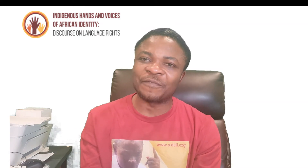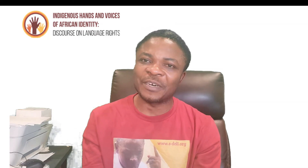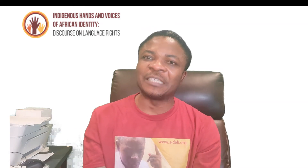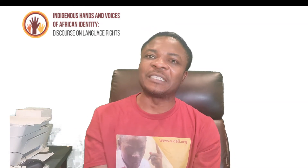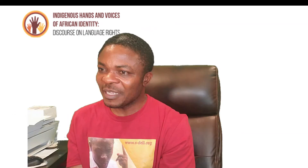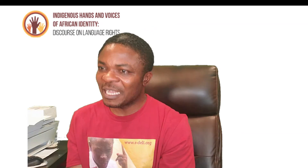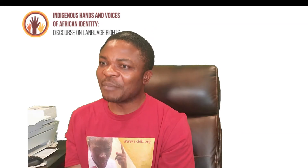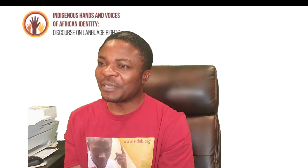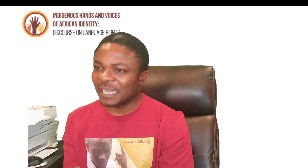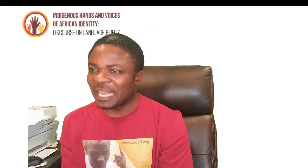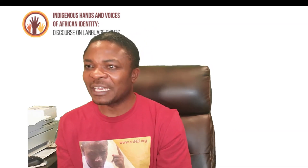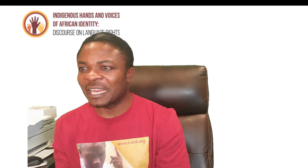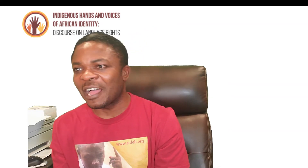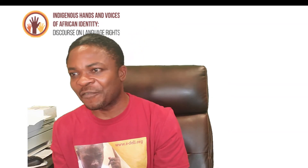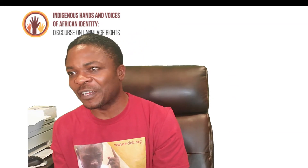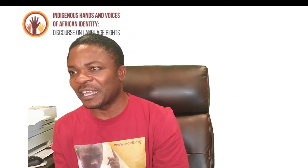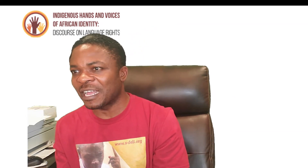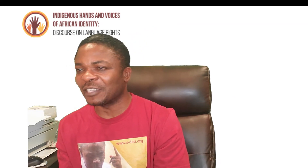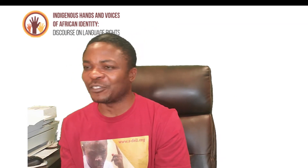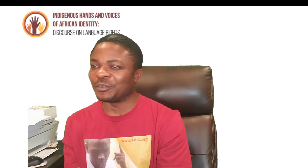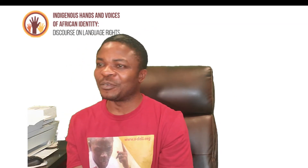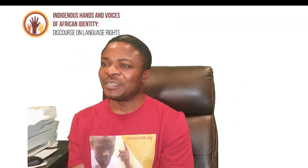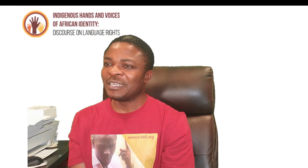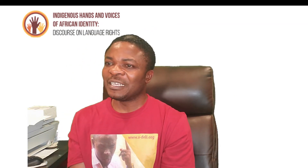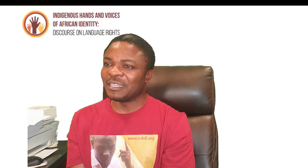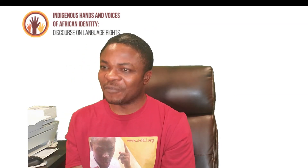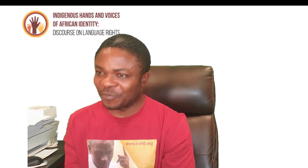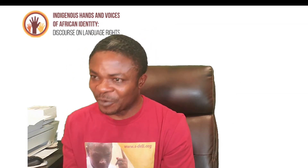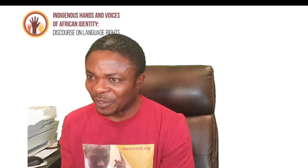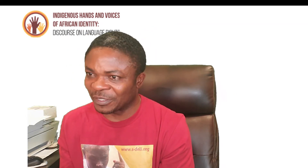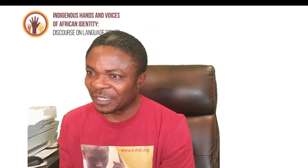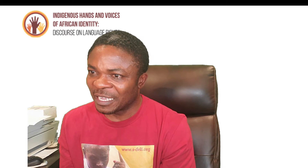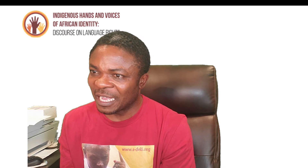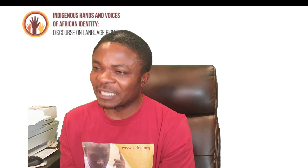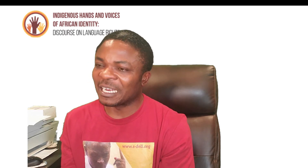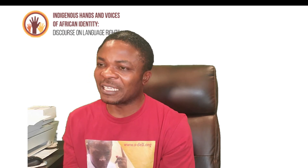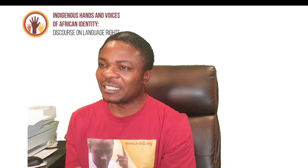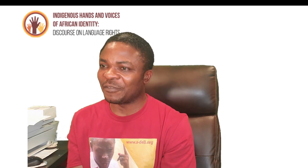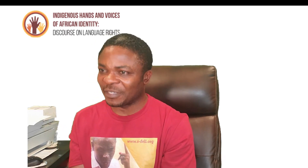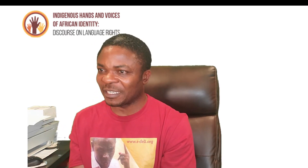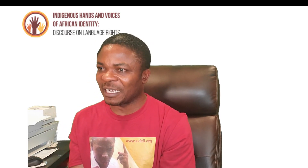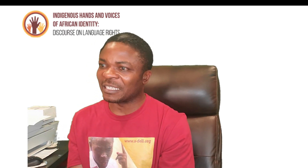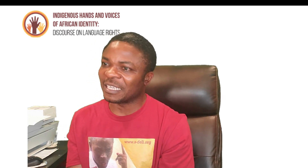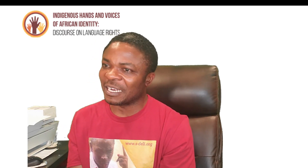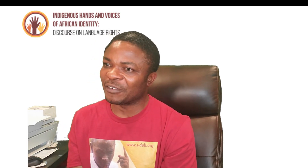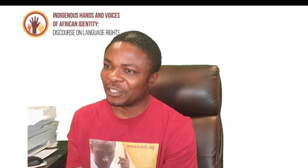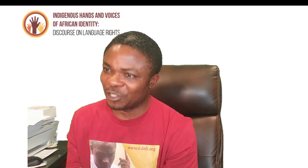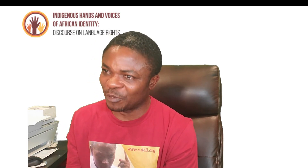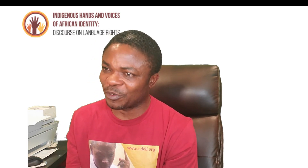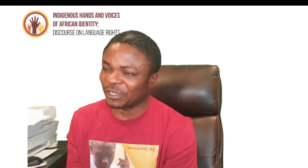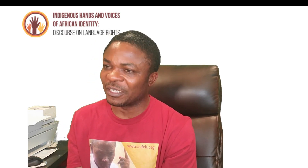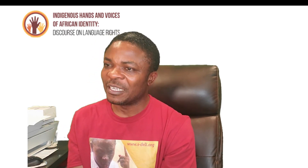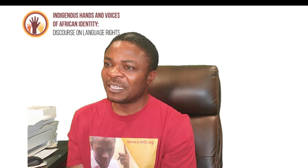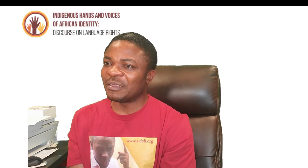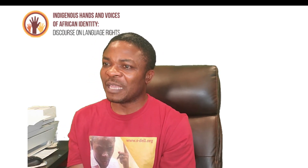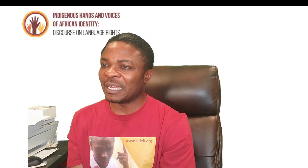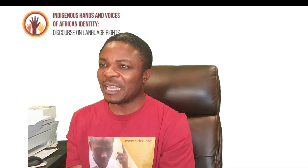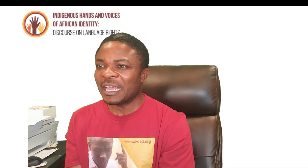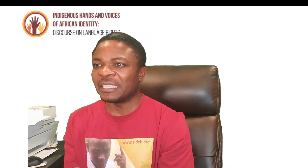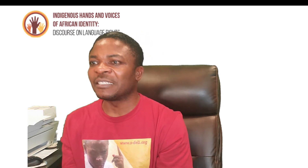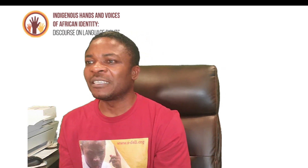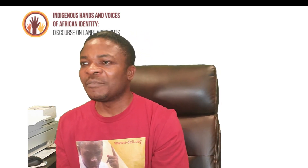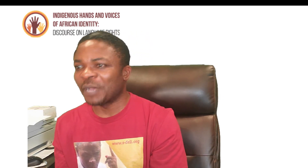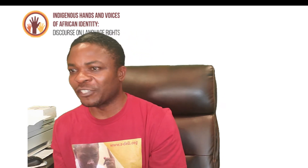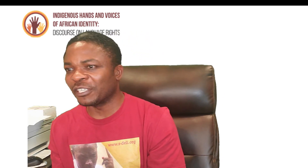and friend. And I'm glad that Africa has you in the front as an activist and a sign language interpreter